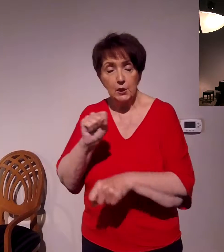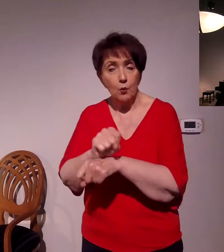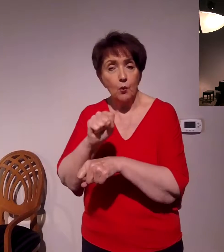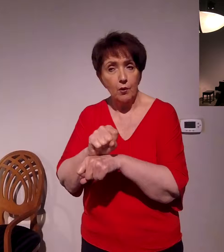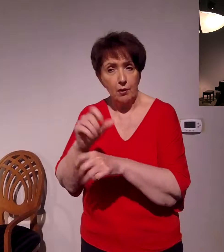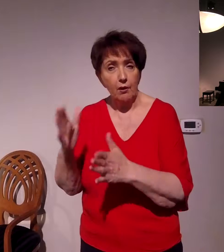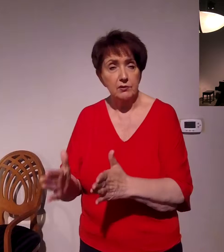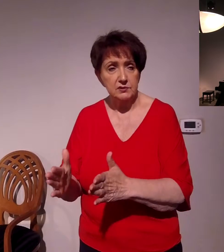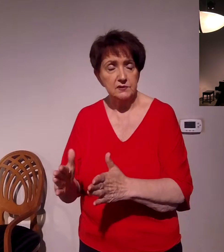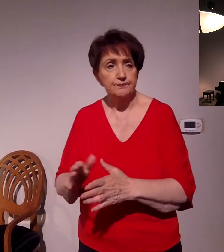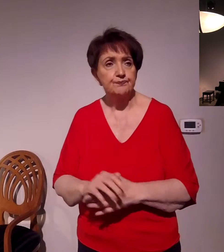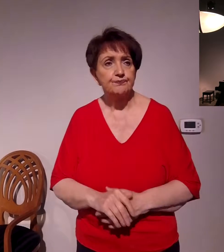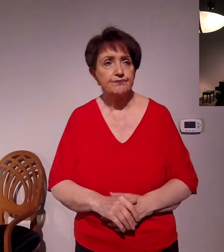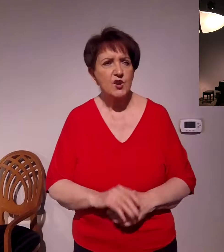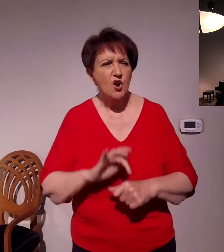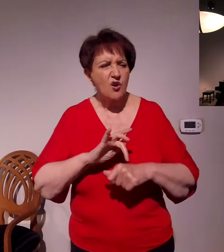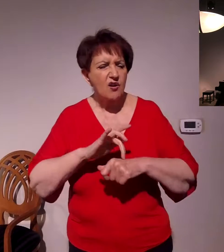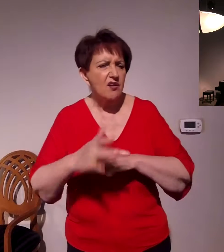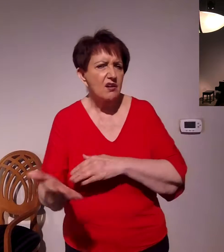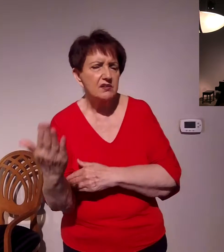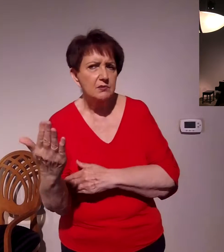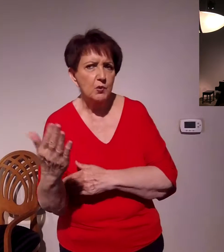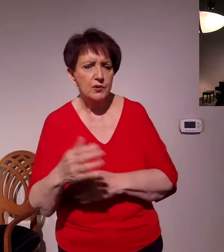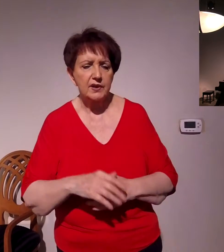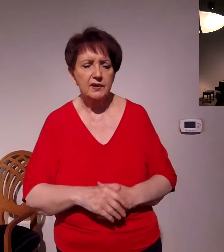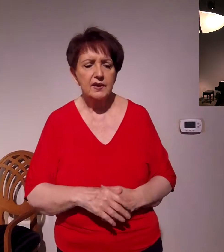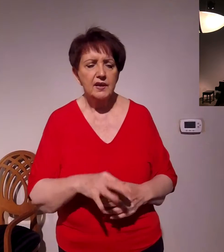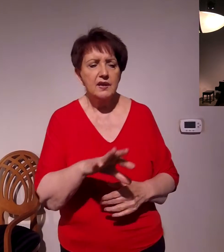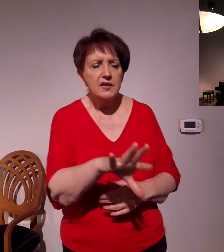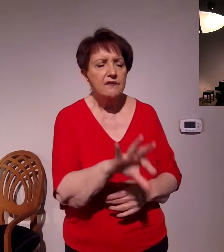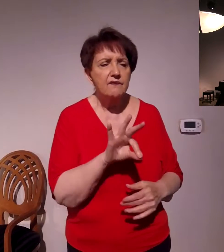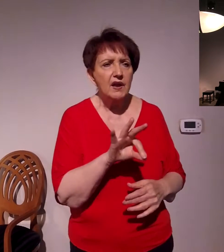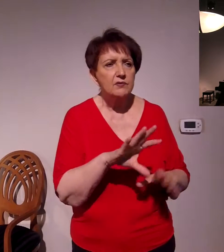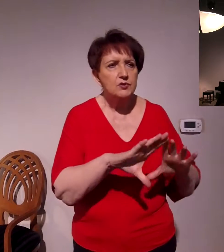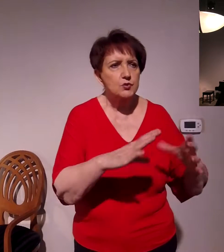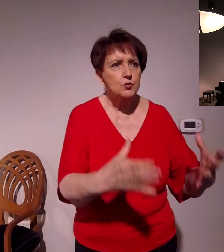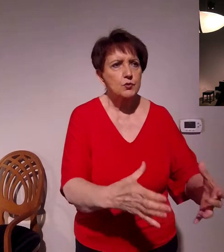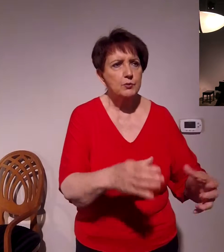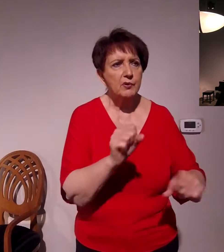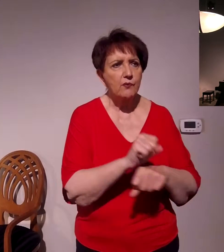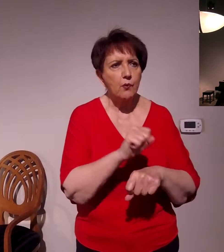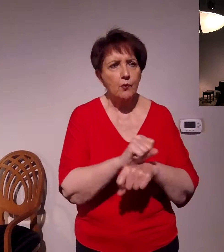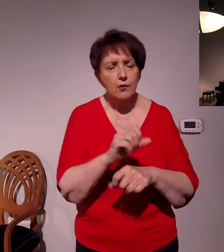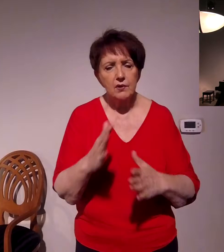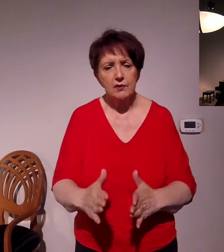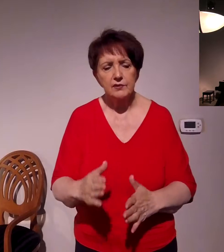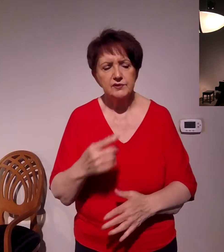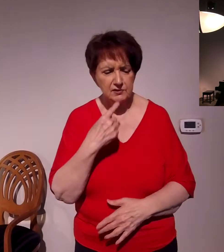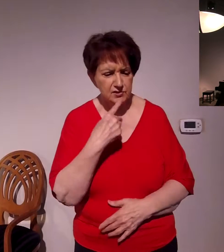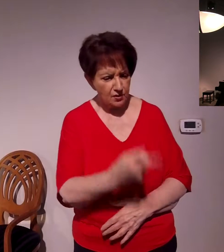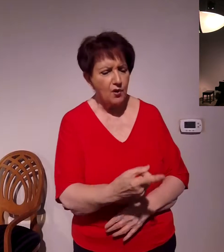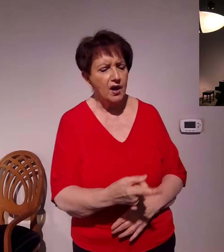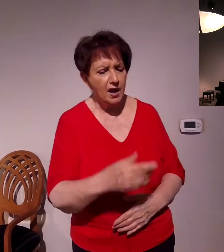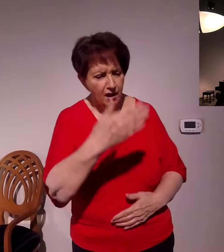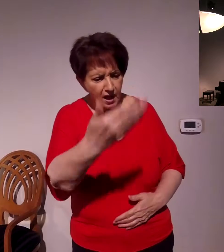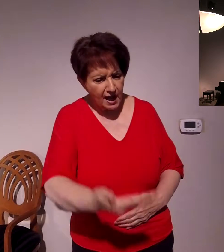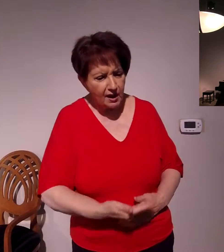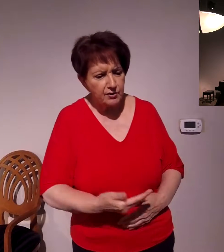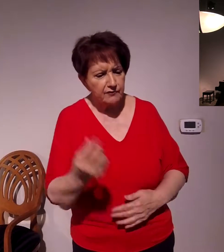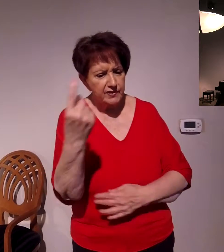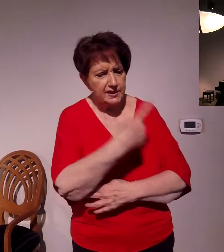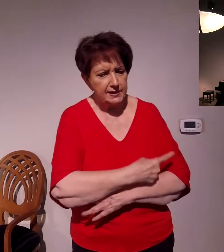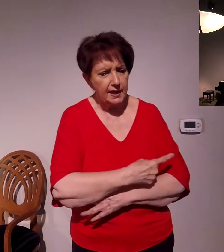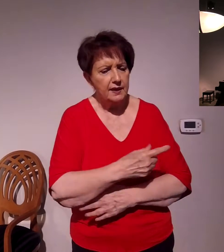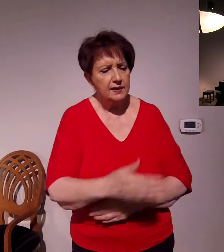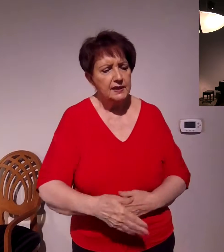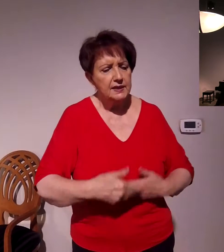field. Very early in the morning, he found a group of these laborers, and he said, tell you what, I'll hire you for the day, and I'll